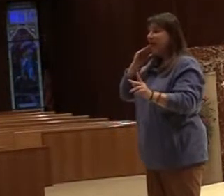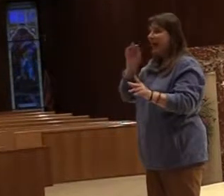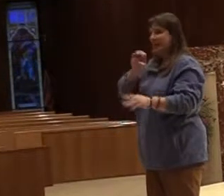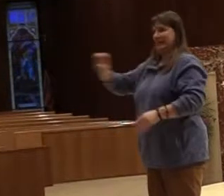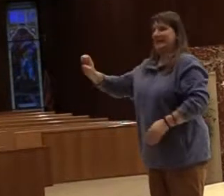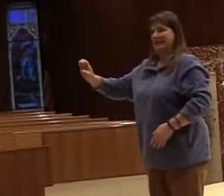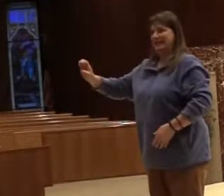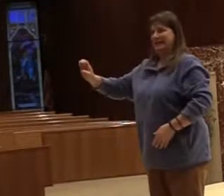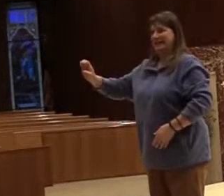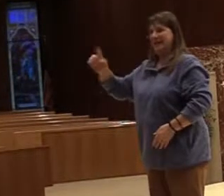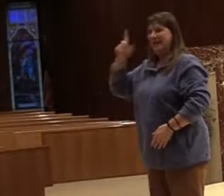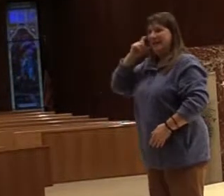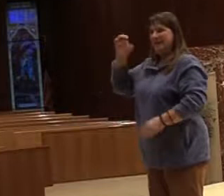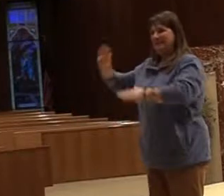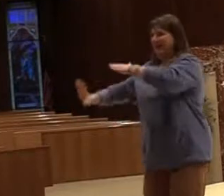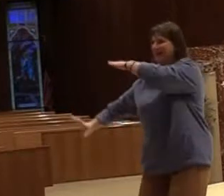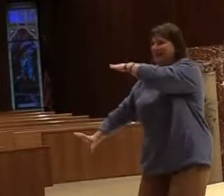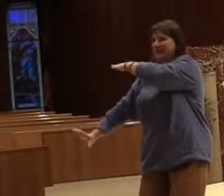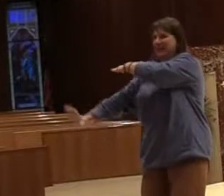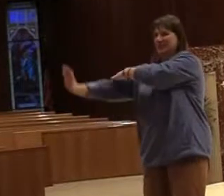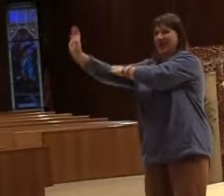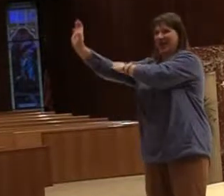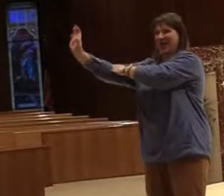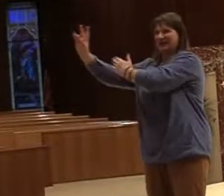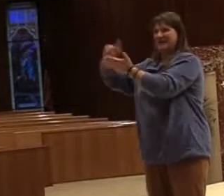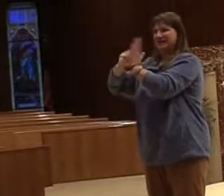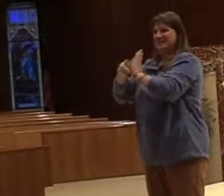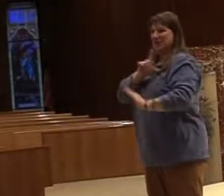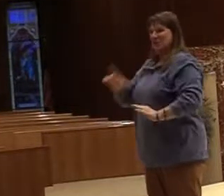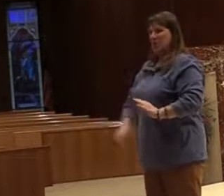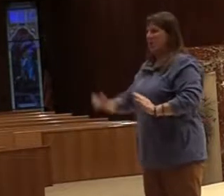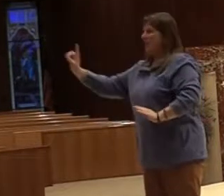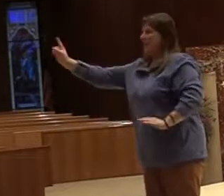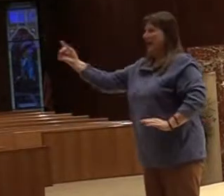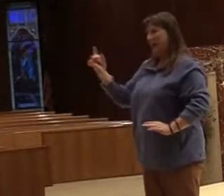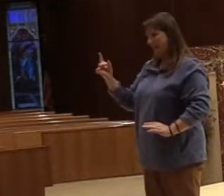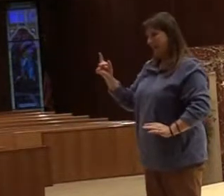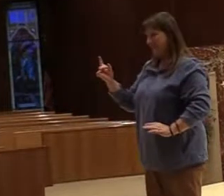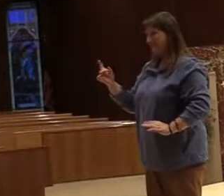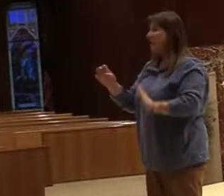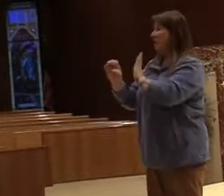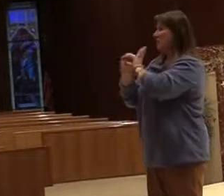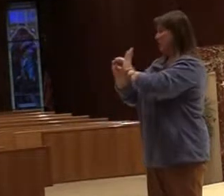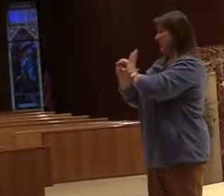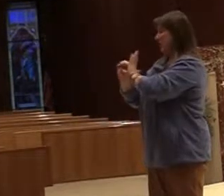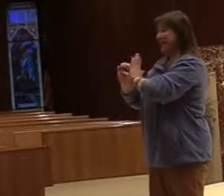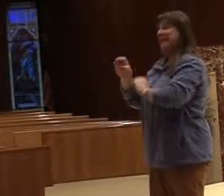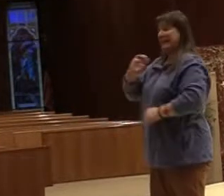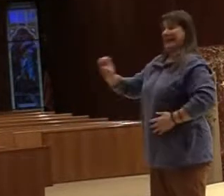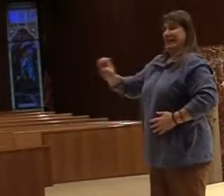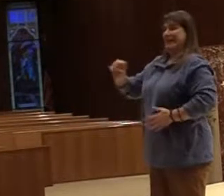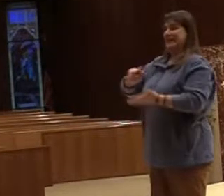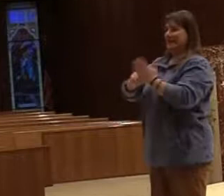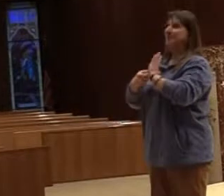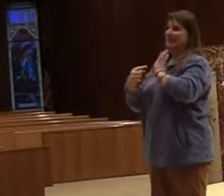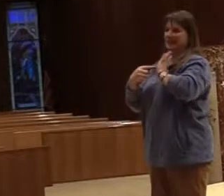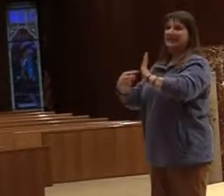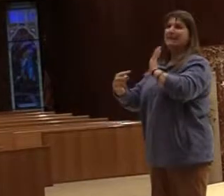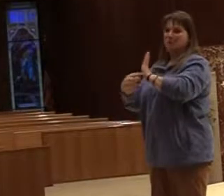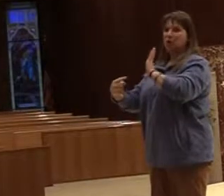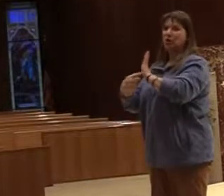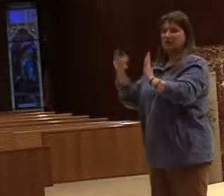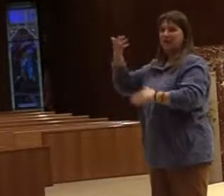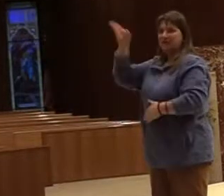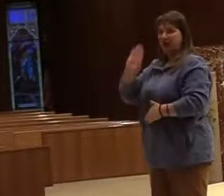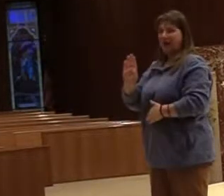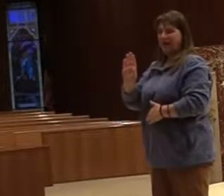it's where we believe the Lord will come again. So it's very symbolic here that Jesus is going eastward into the city of